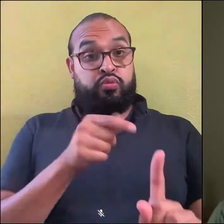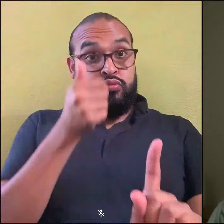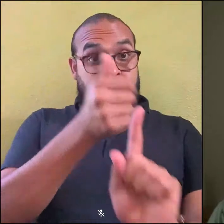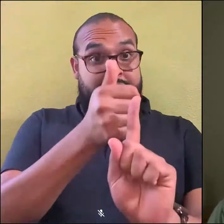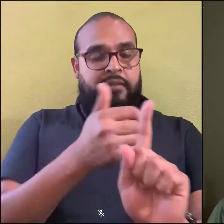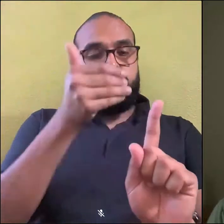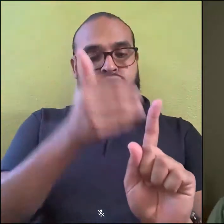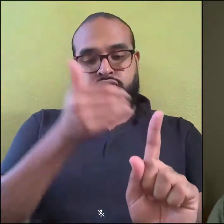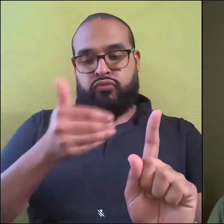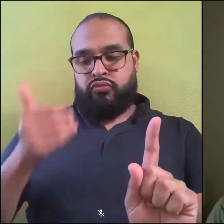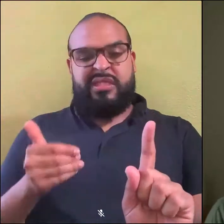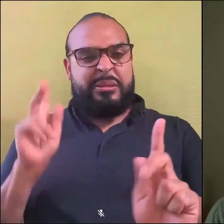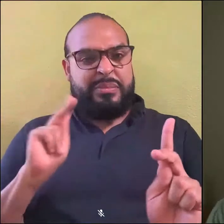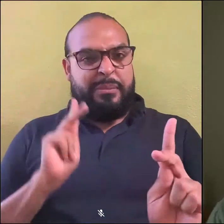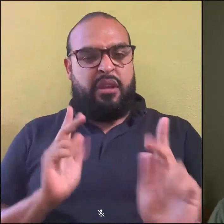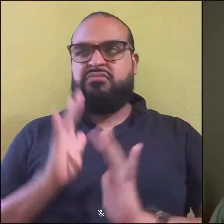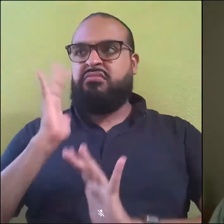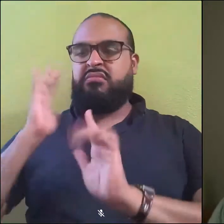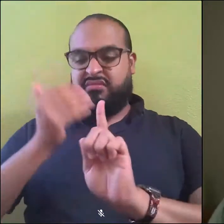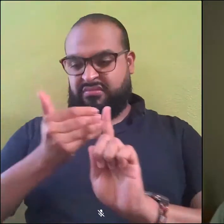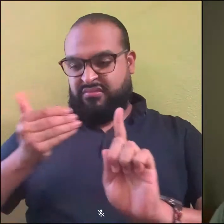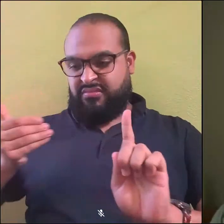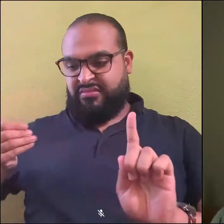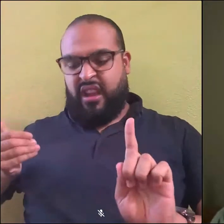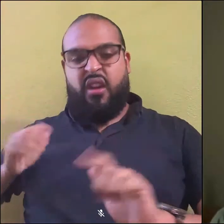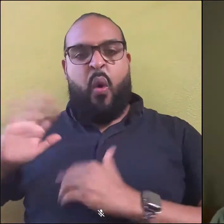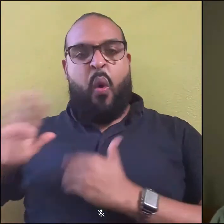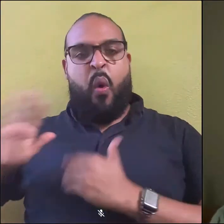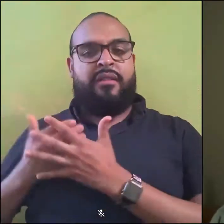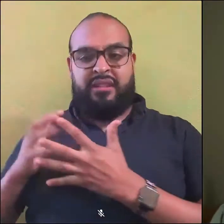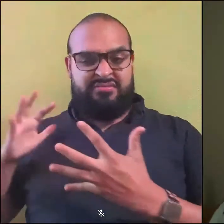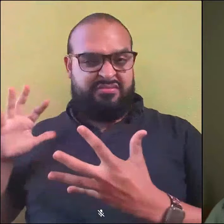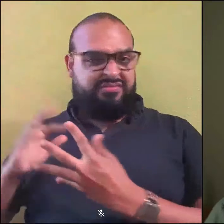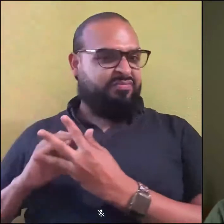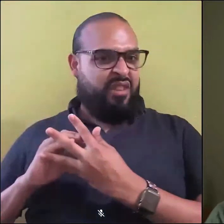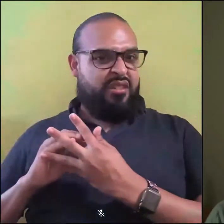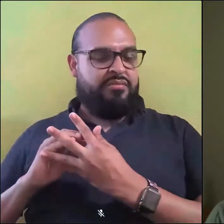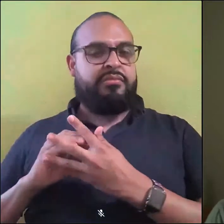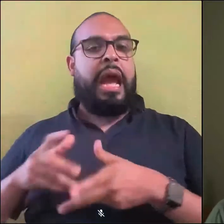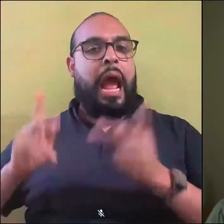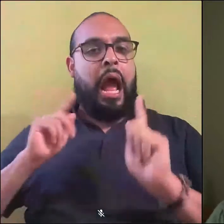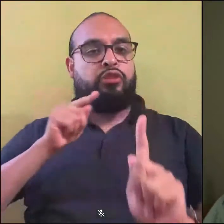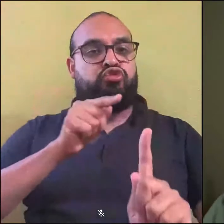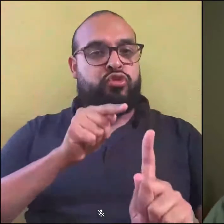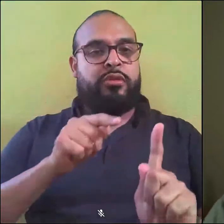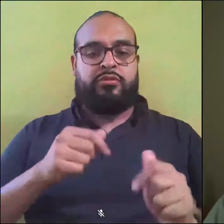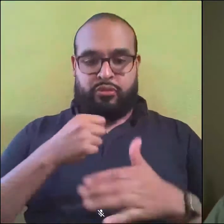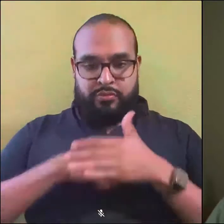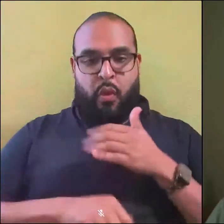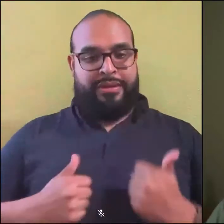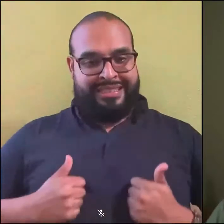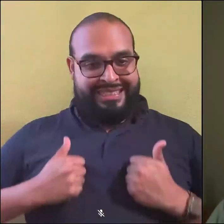today, that is coursing through your veins right now. And that is a gift that they gave you.